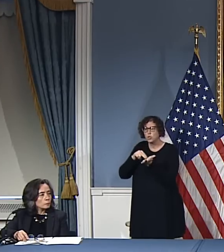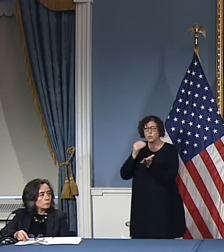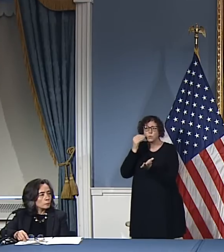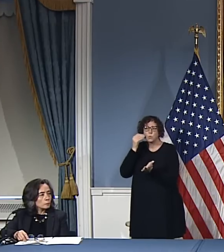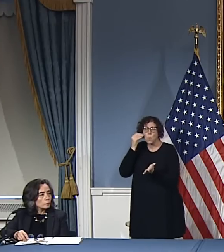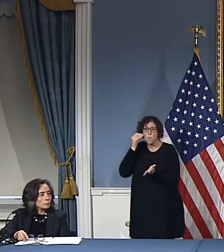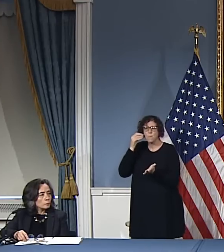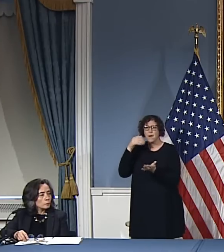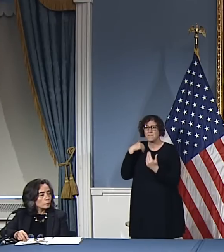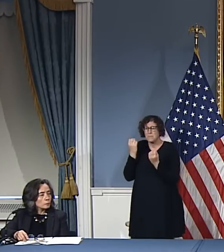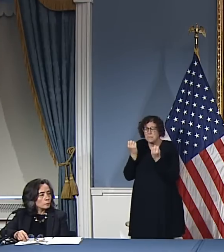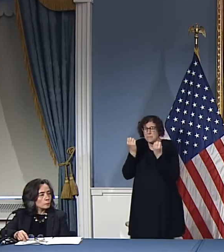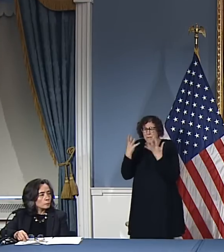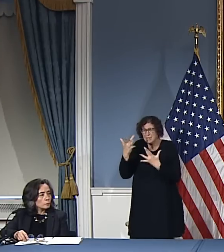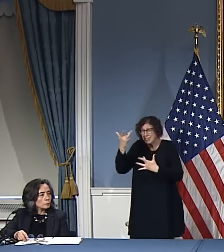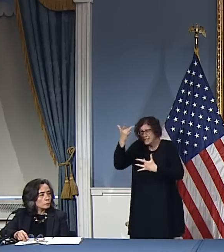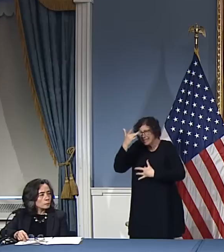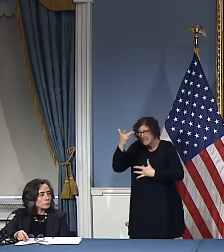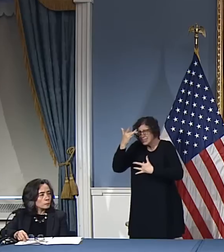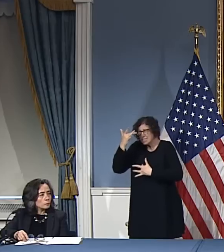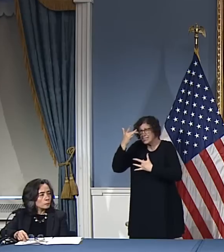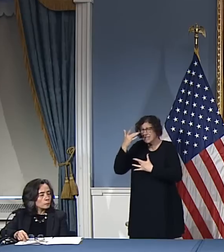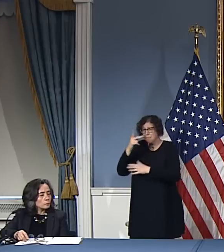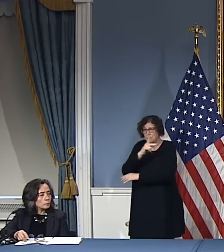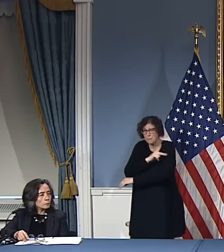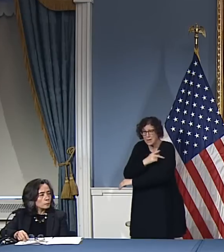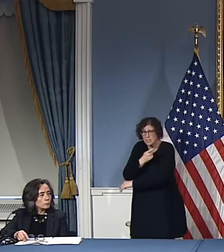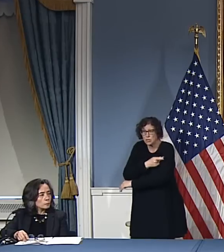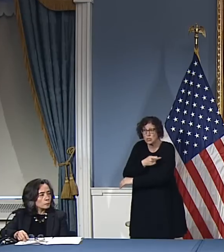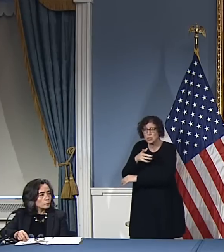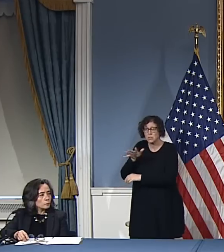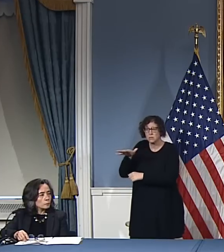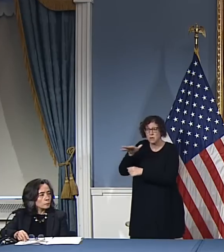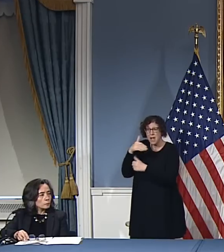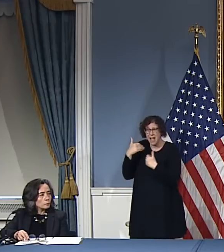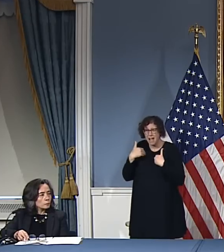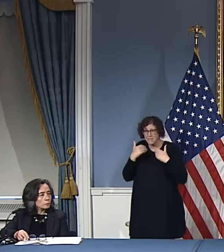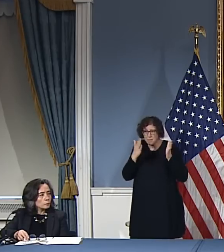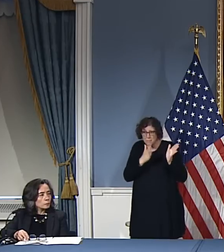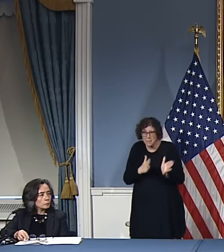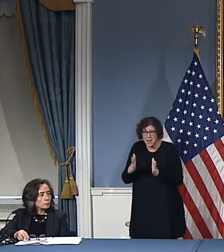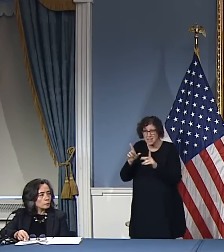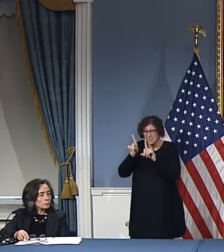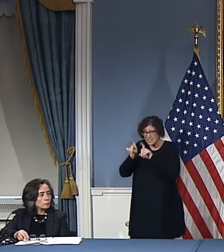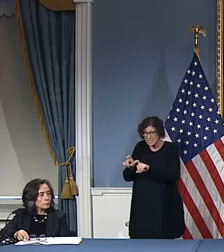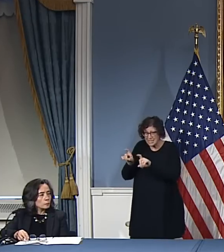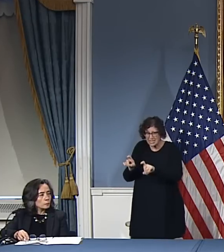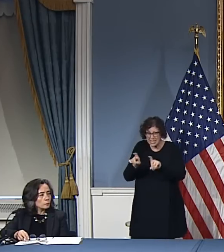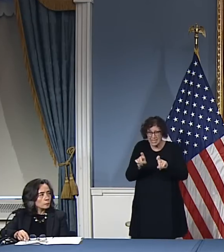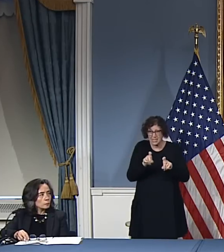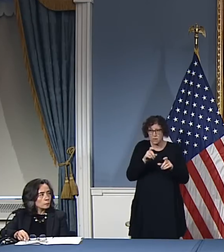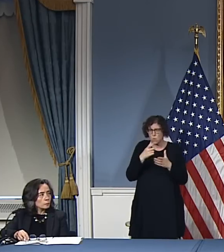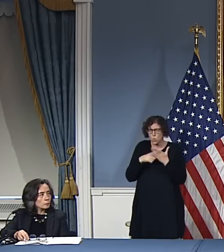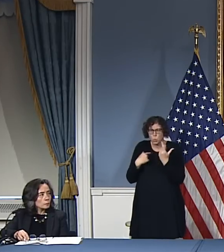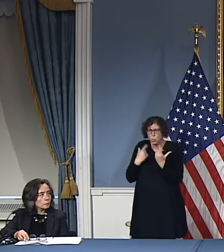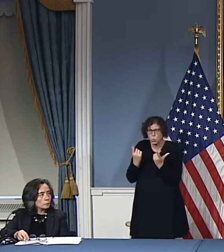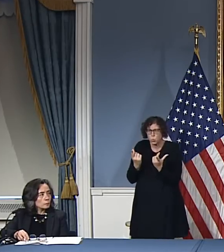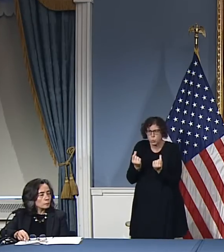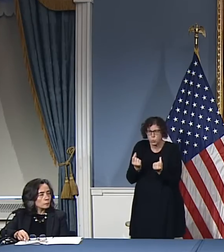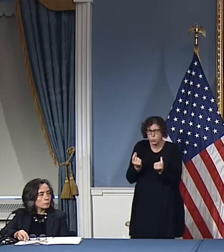to test everyone who's working or a resident of a nursing home? I'll turn to Dr. Barbeau. I mean,